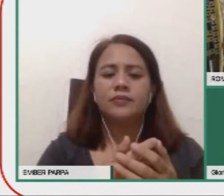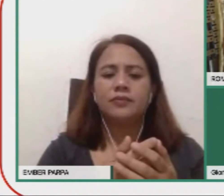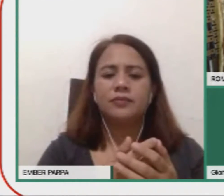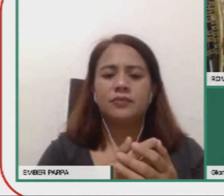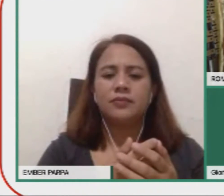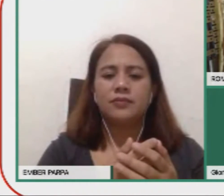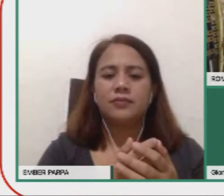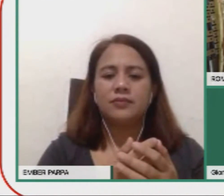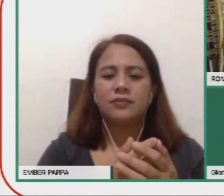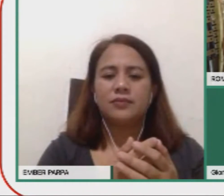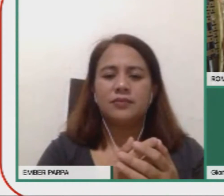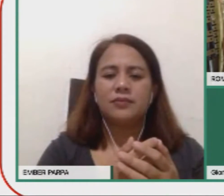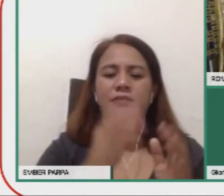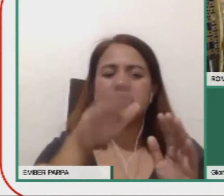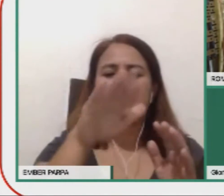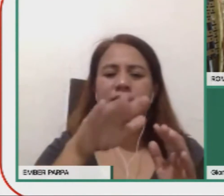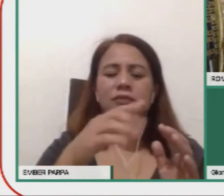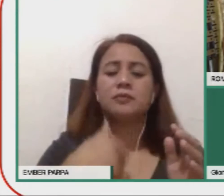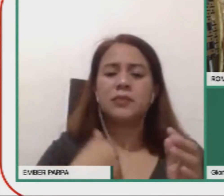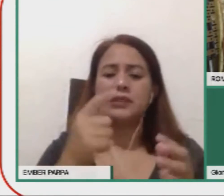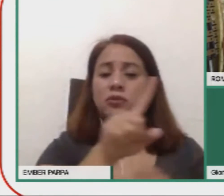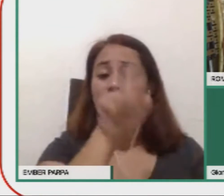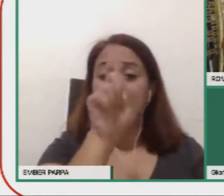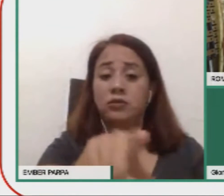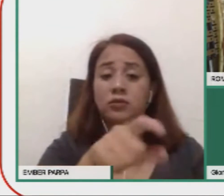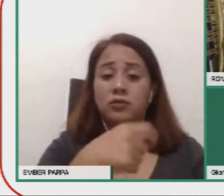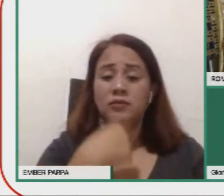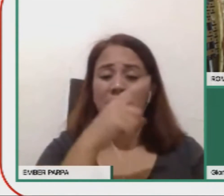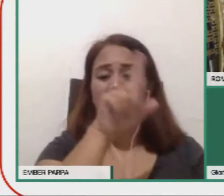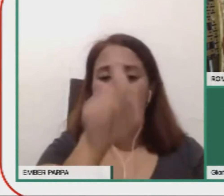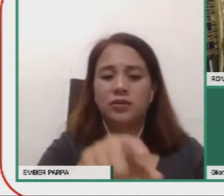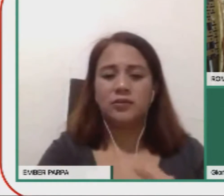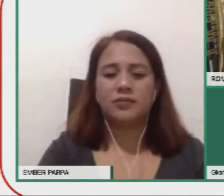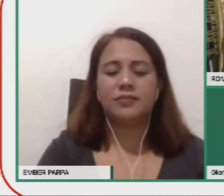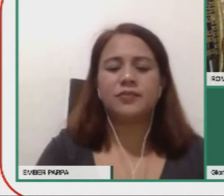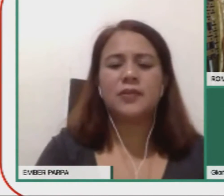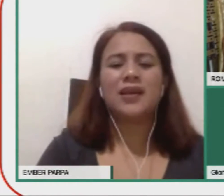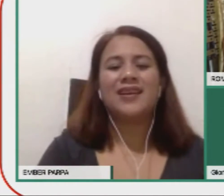tayo. No, Glo, I'd like to ask. Number 5. How